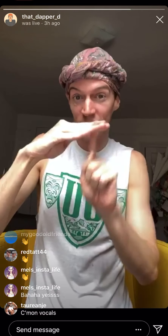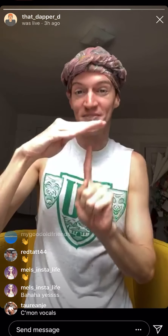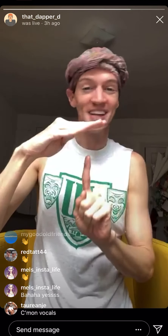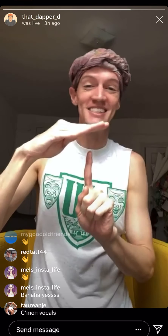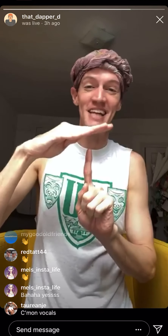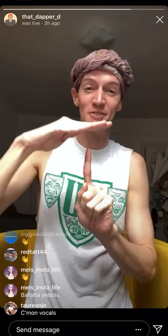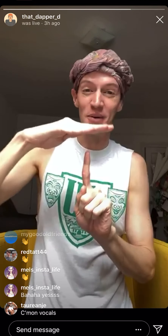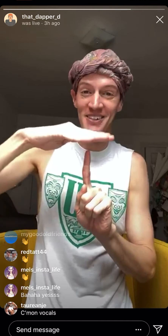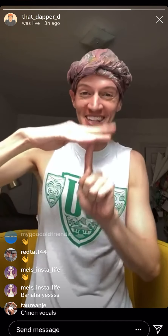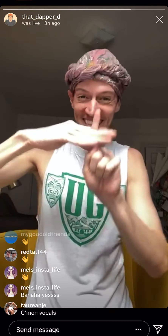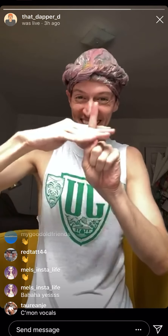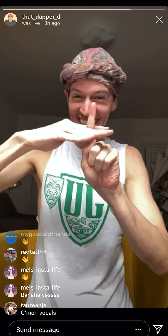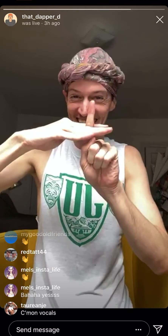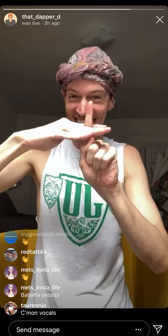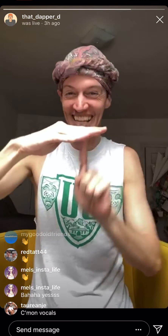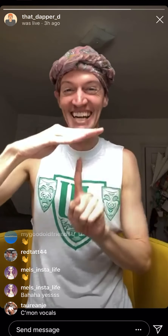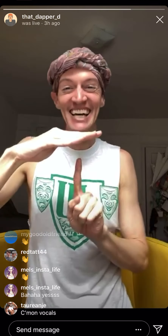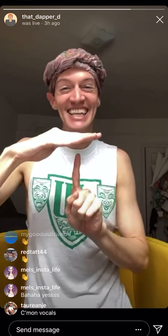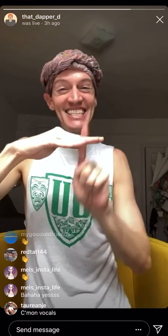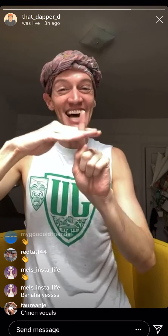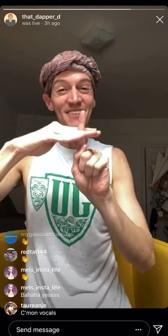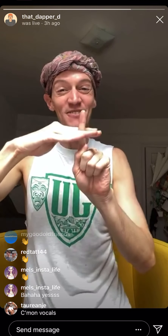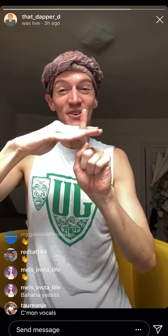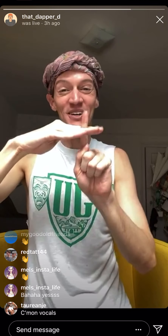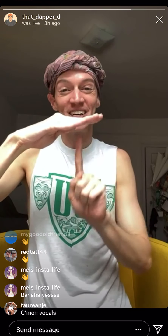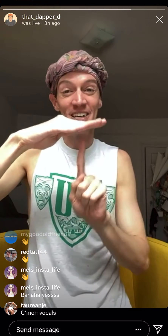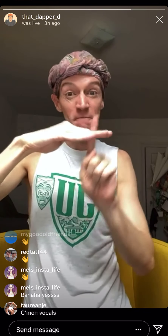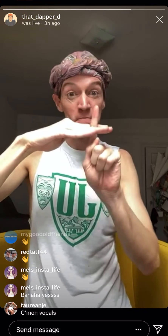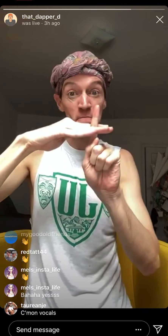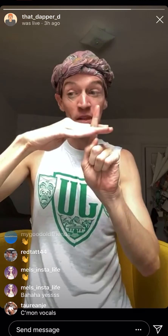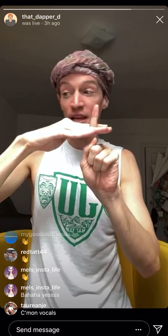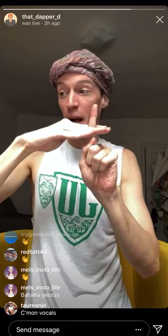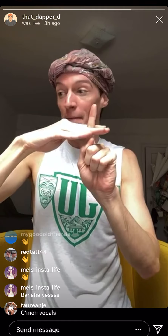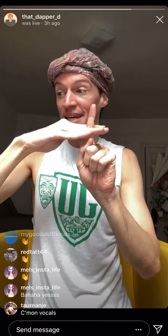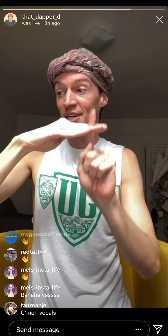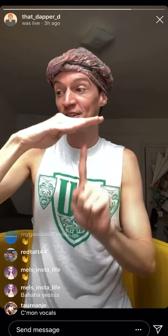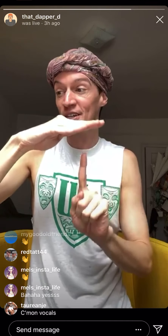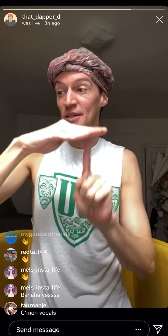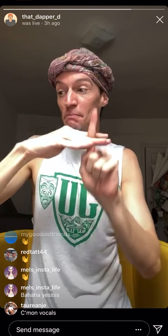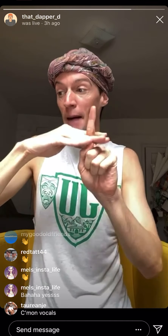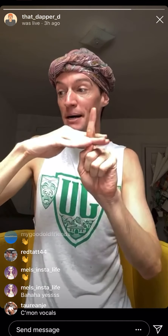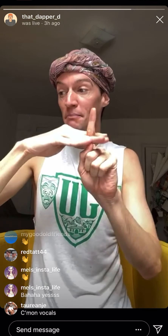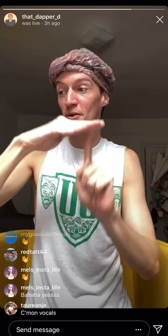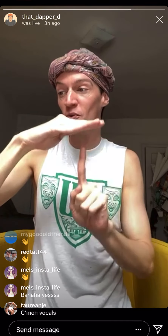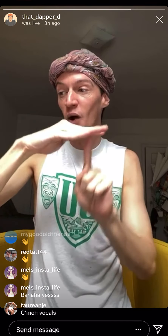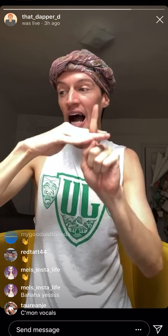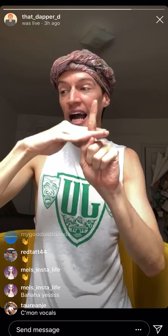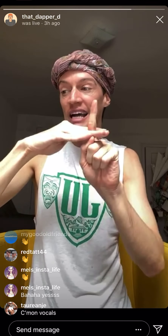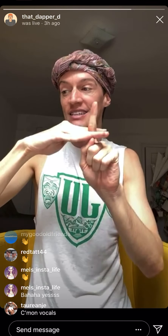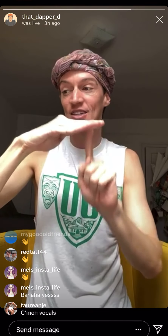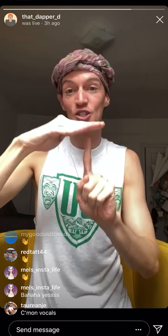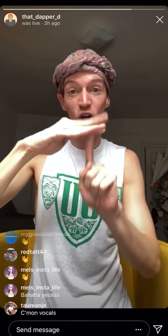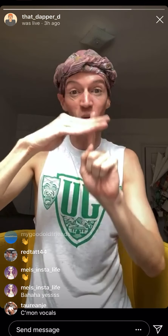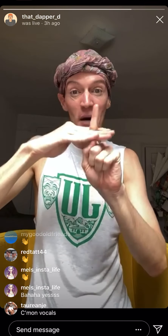it doesn't have to wiggle the sign for appear to pop up rise show up